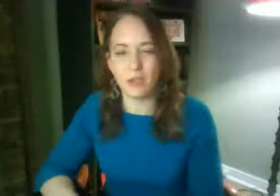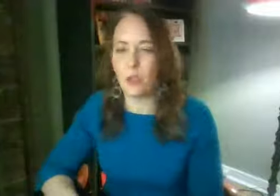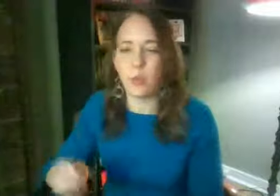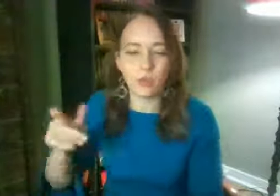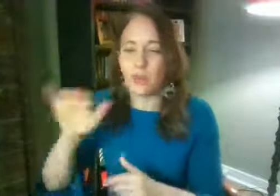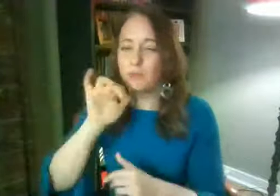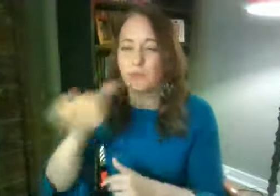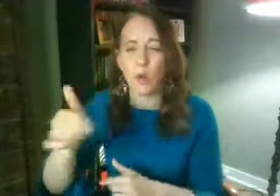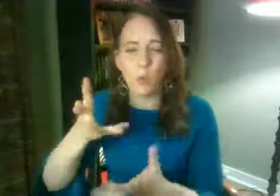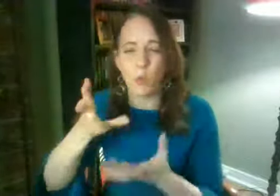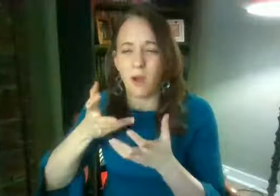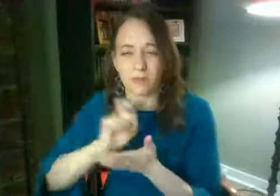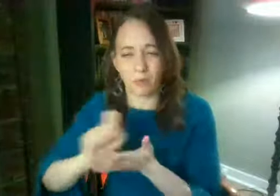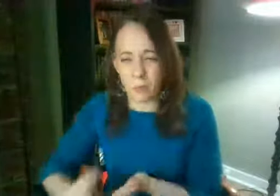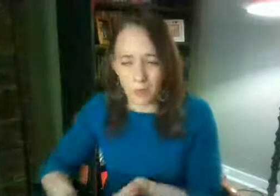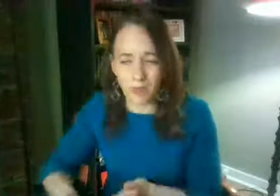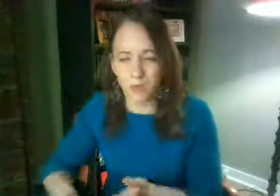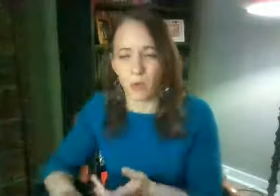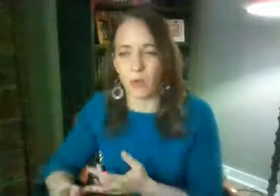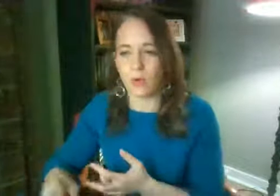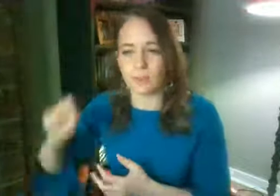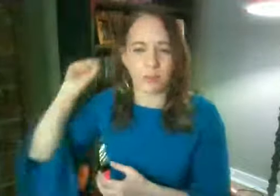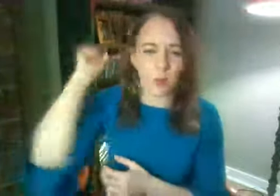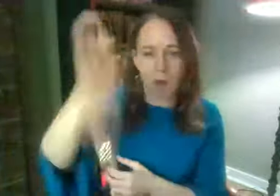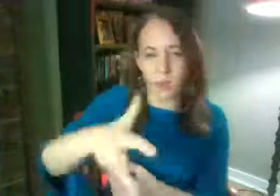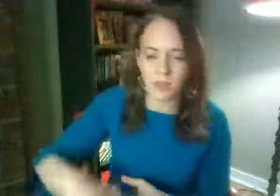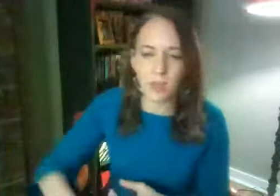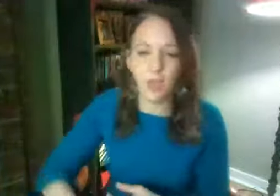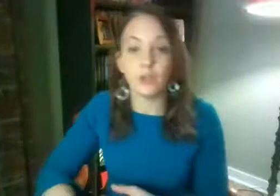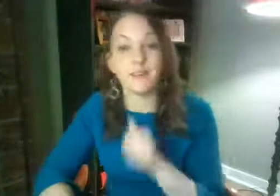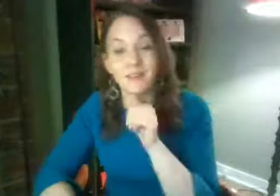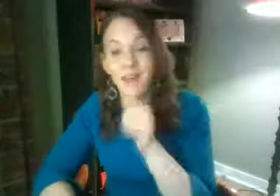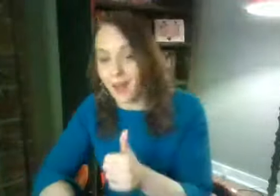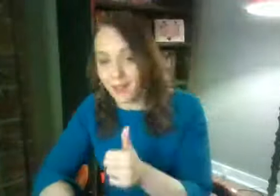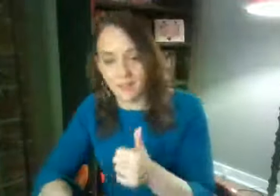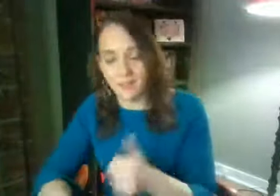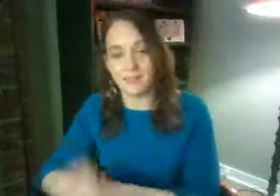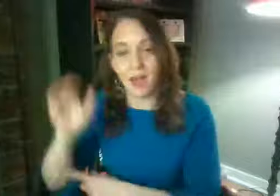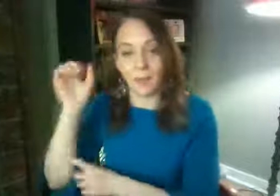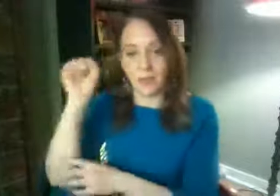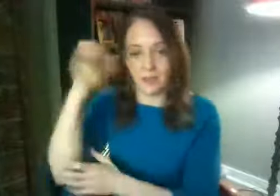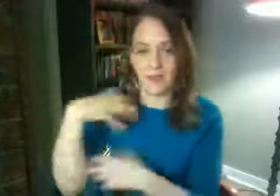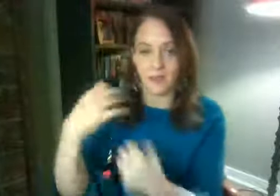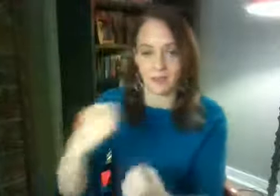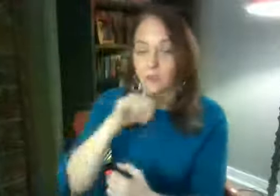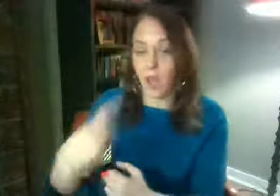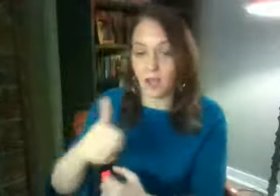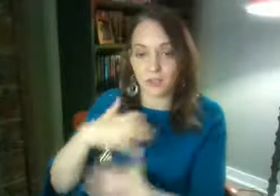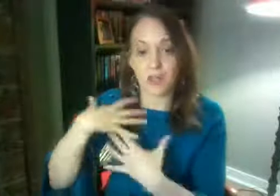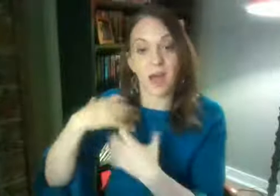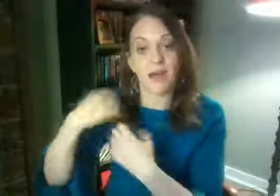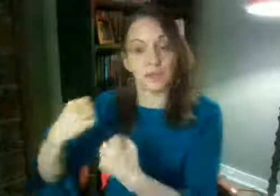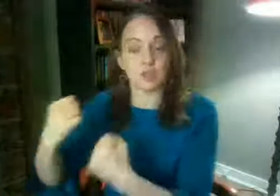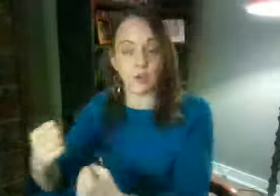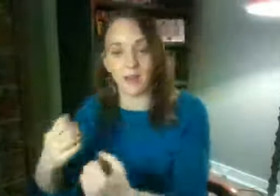hand that you don't want to write with or to throw a ball with, your non-dominant hand, your not as strong